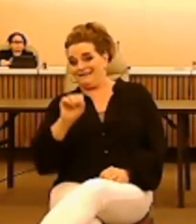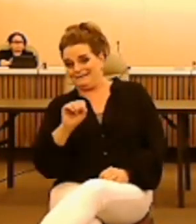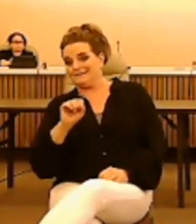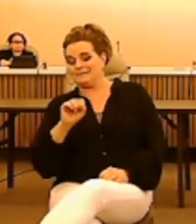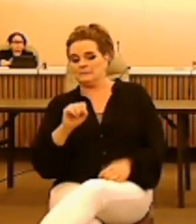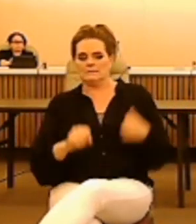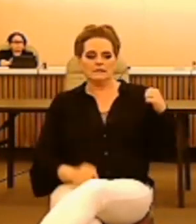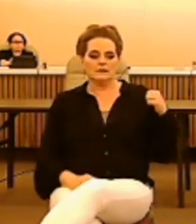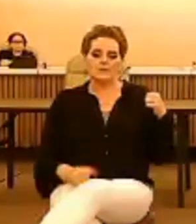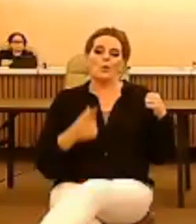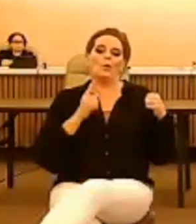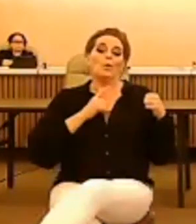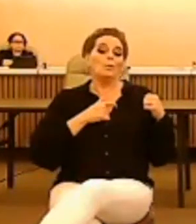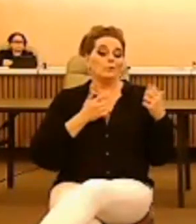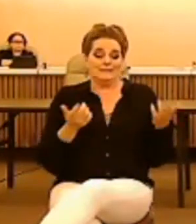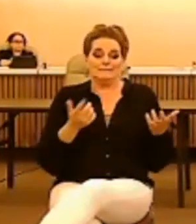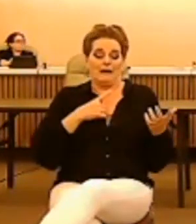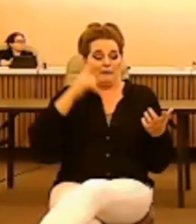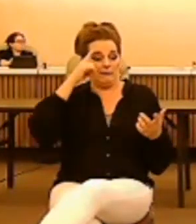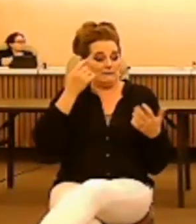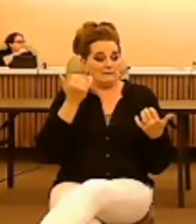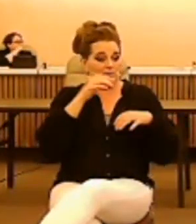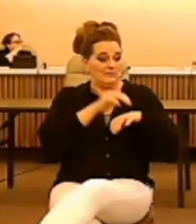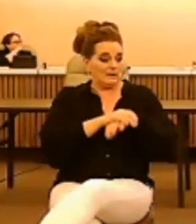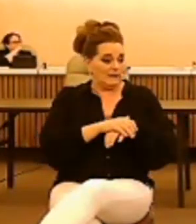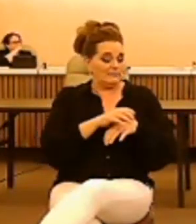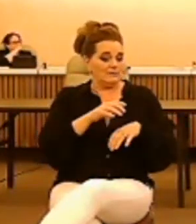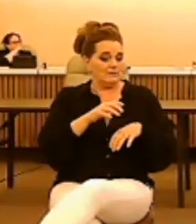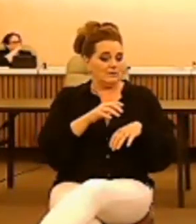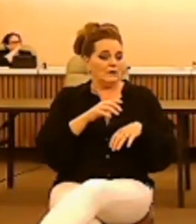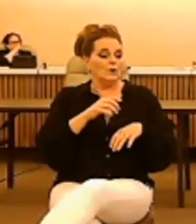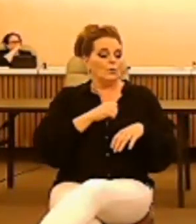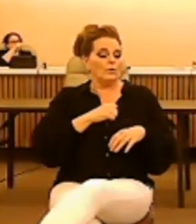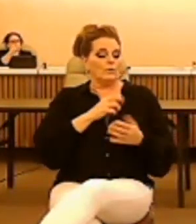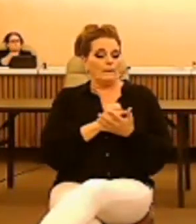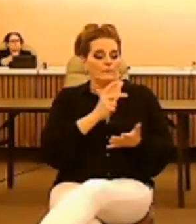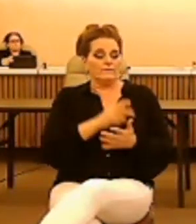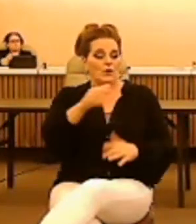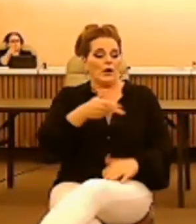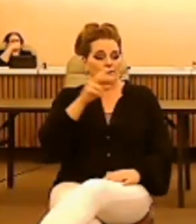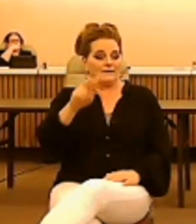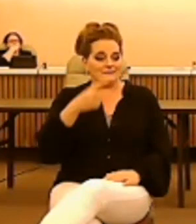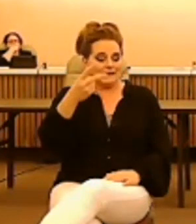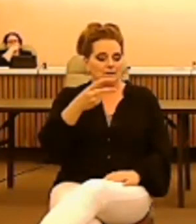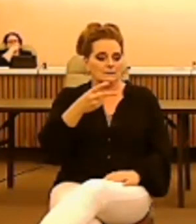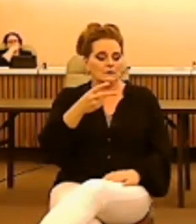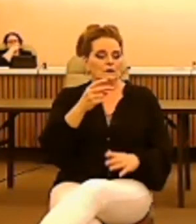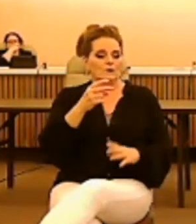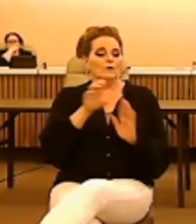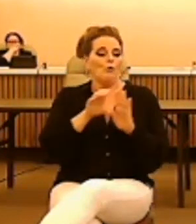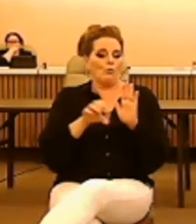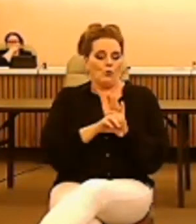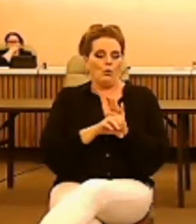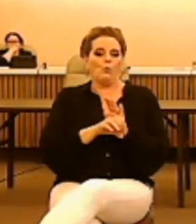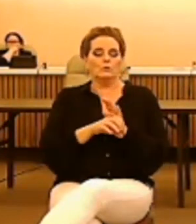we actually, I believe tonight we're authorizing the hiring of a second code enforcement officer.